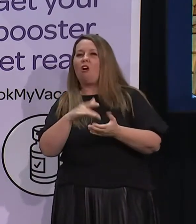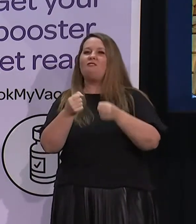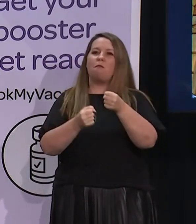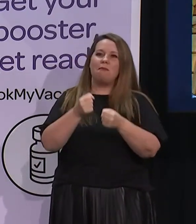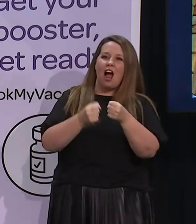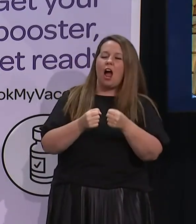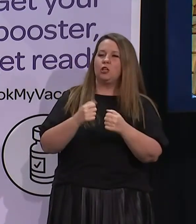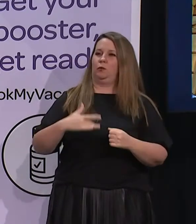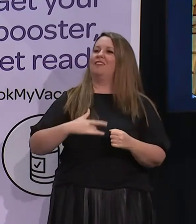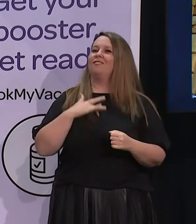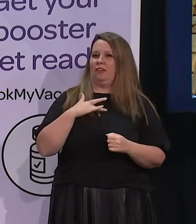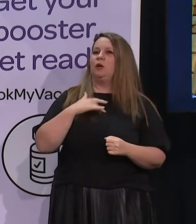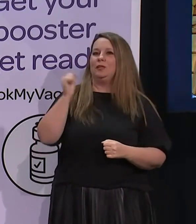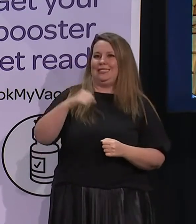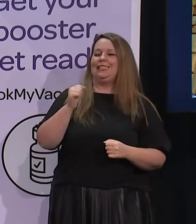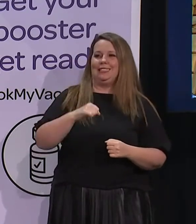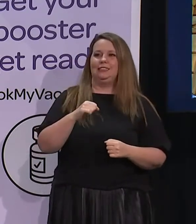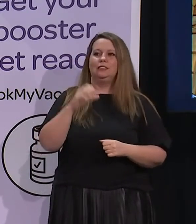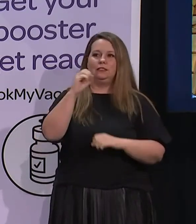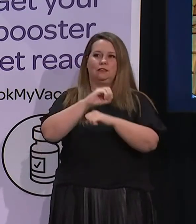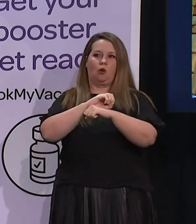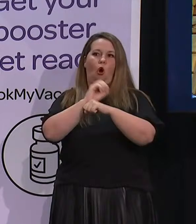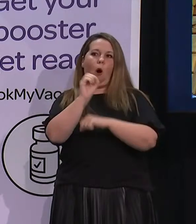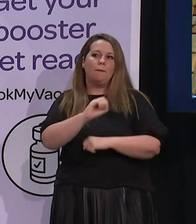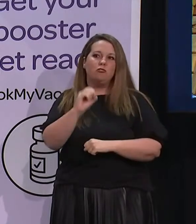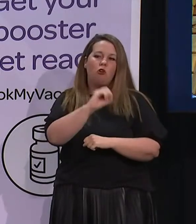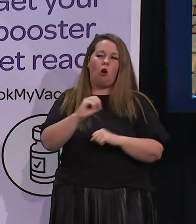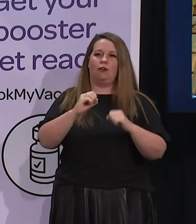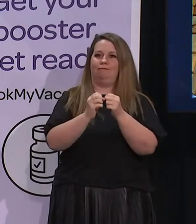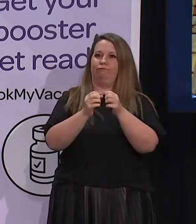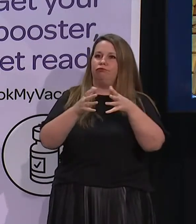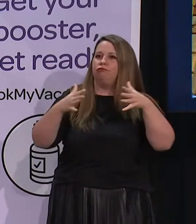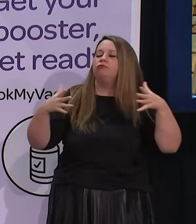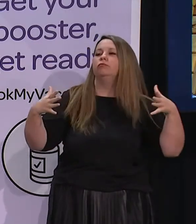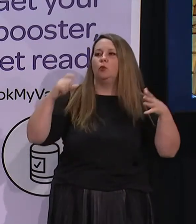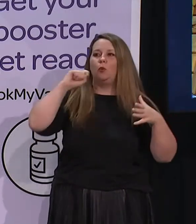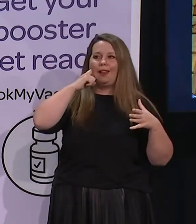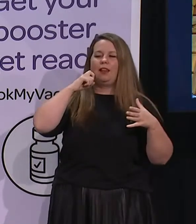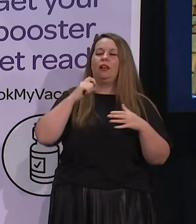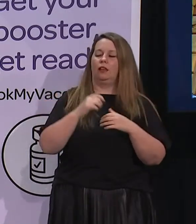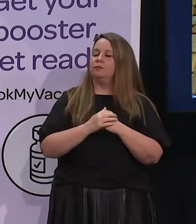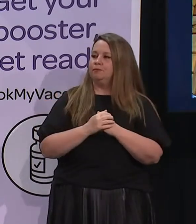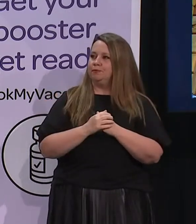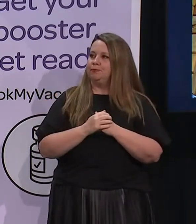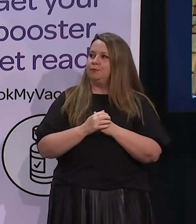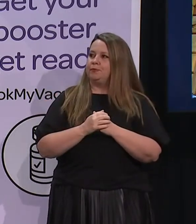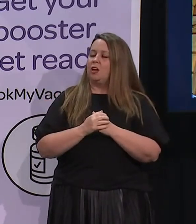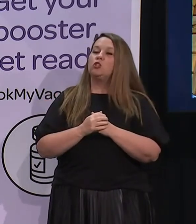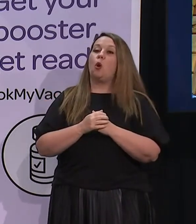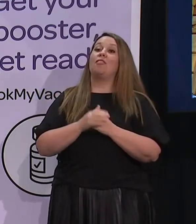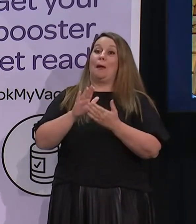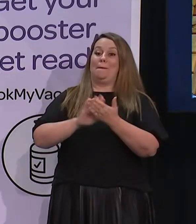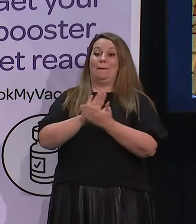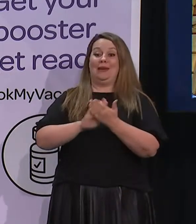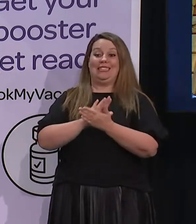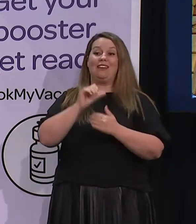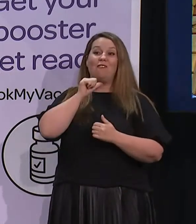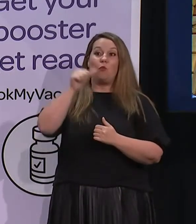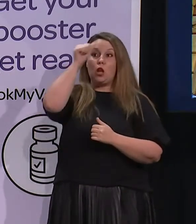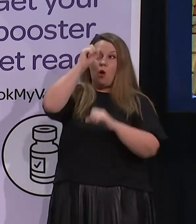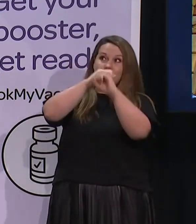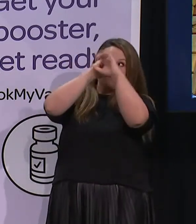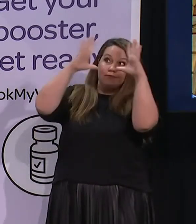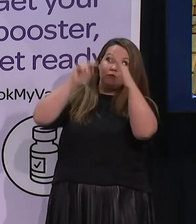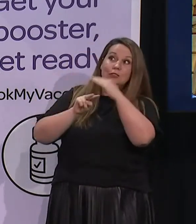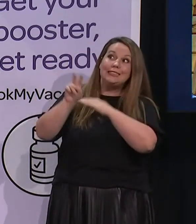that peak to be reached. Looking then as to what that then allows us to do in terms of other decision making, we've already said that once